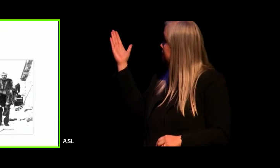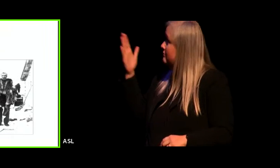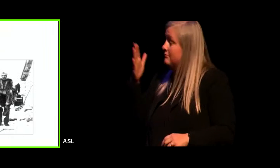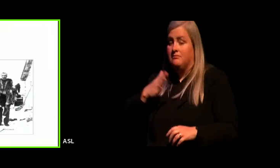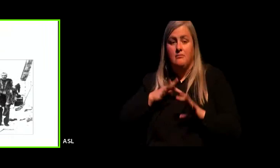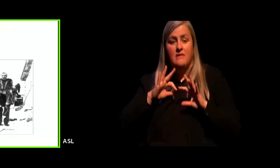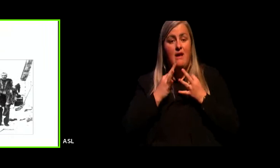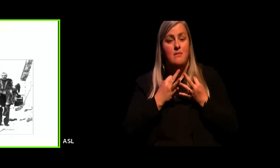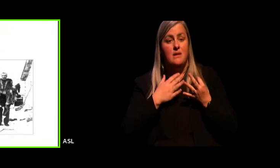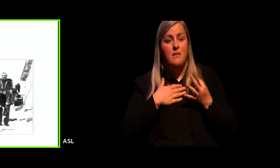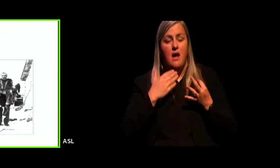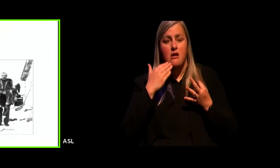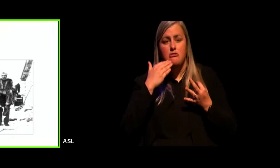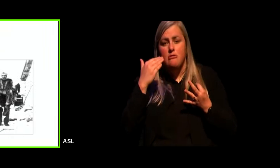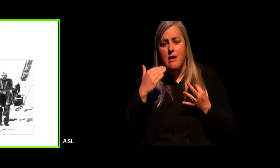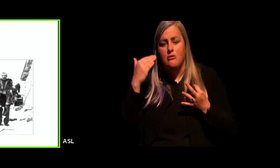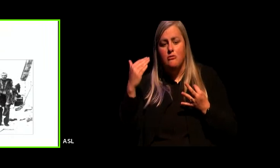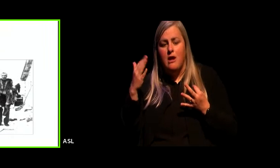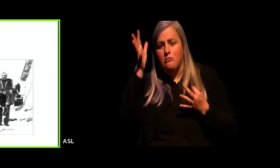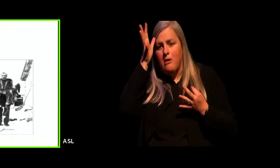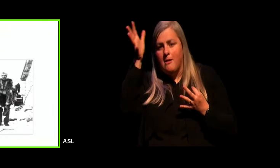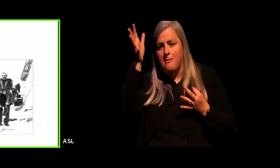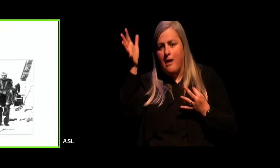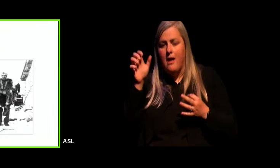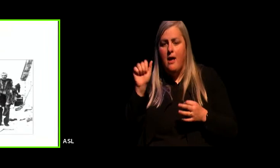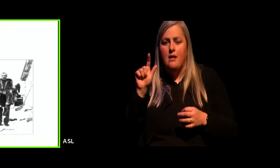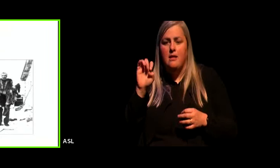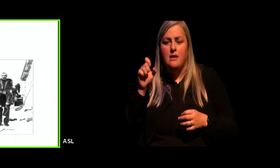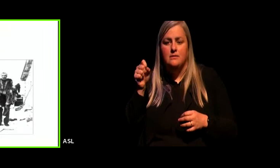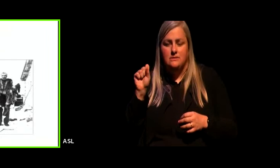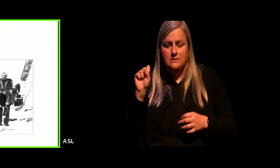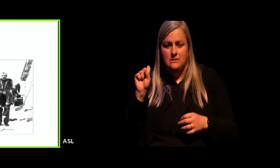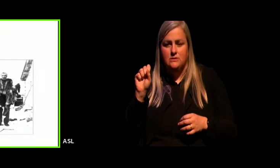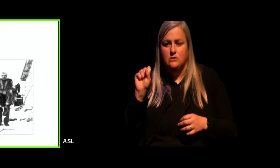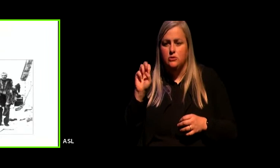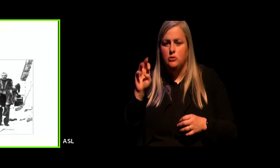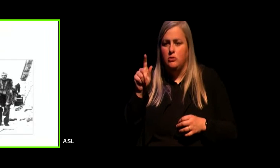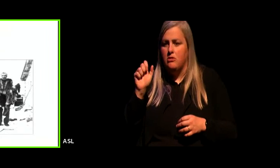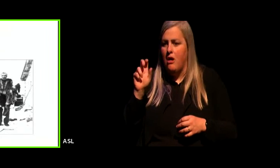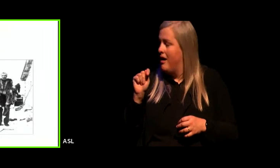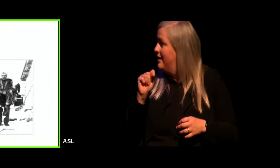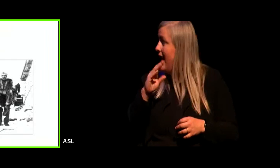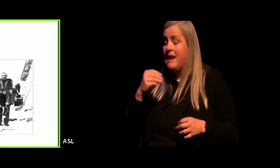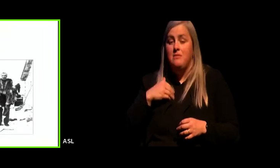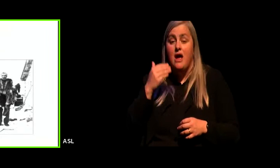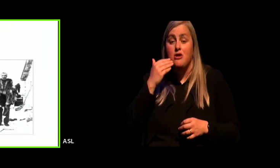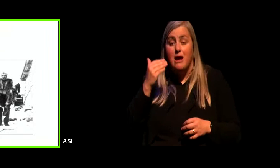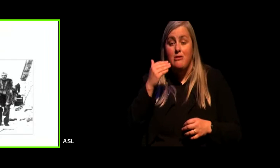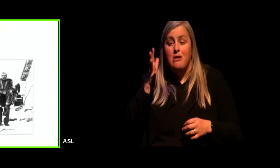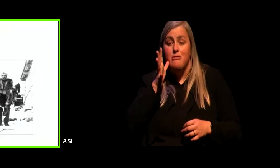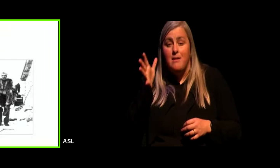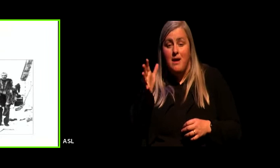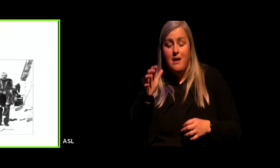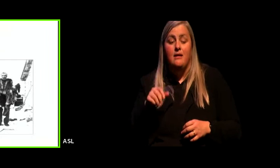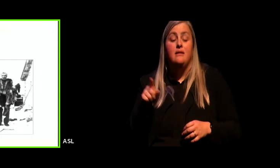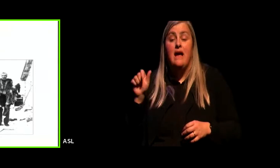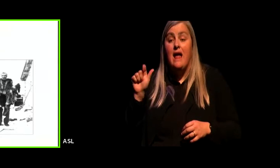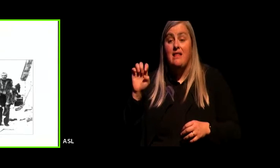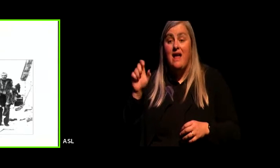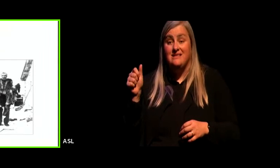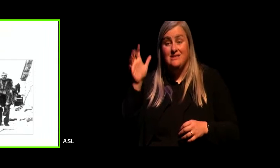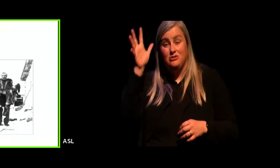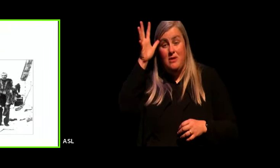my great-great-grandpa, Alexis Supernant, and Marie-Flore Gaucher, my great-great-grandma. Alexis was born at